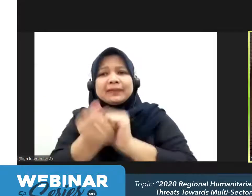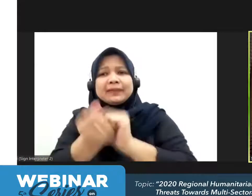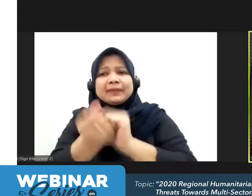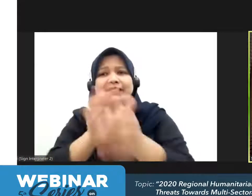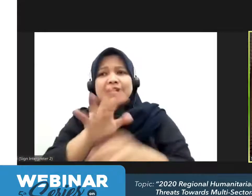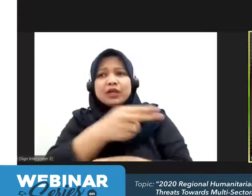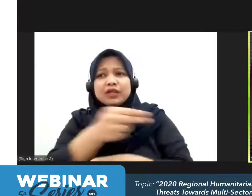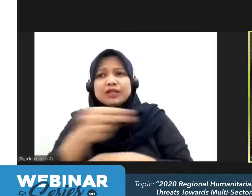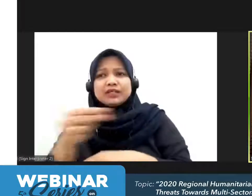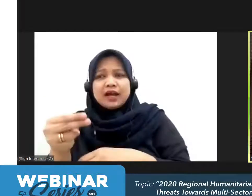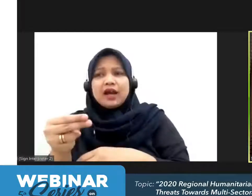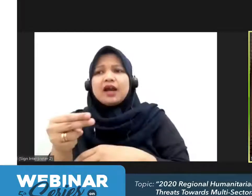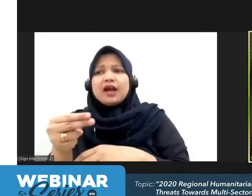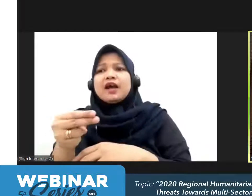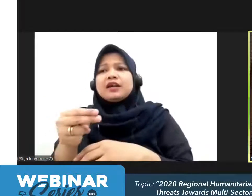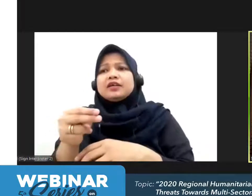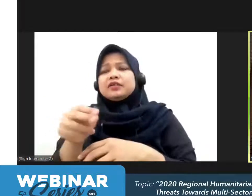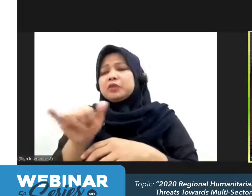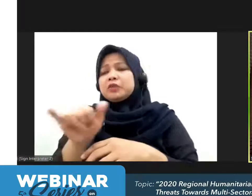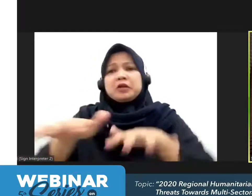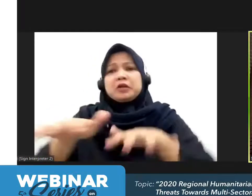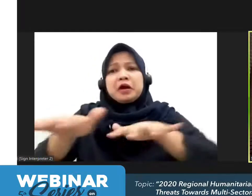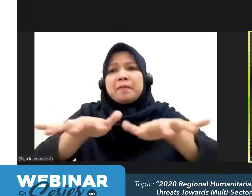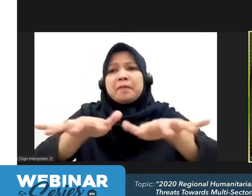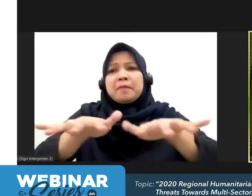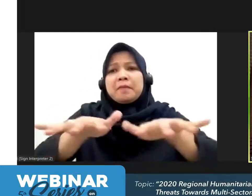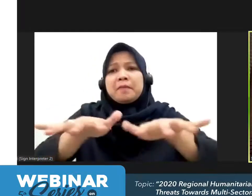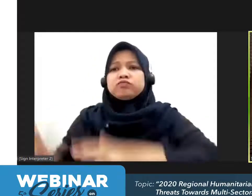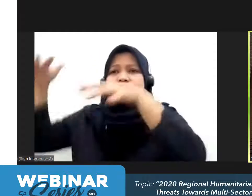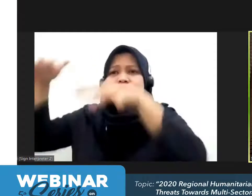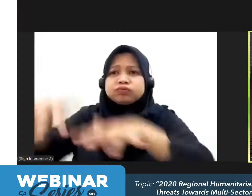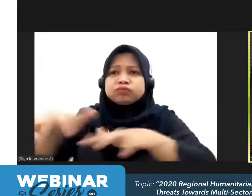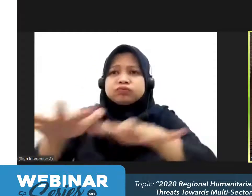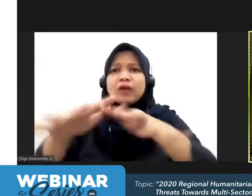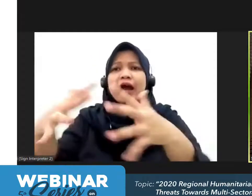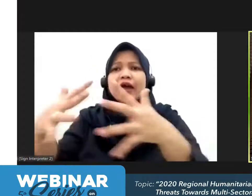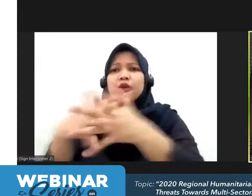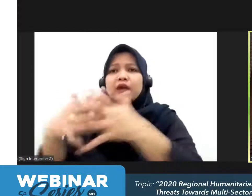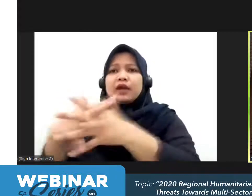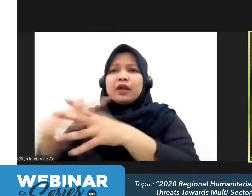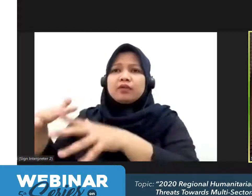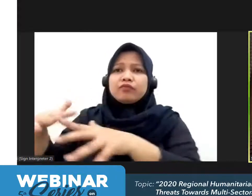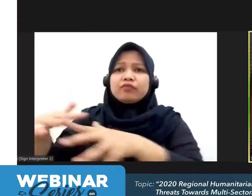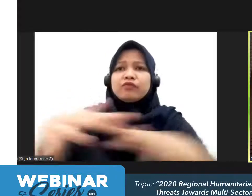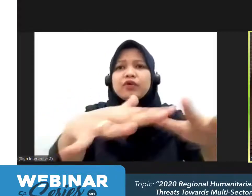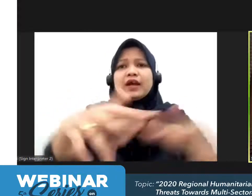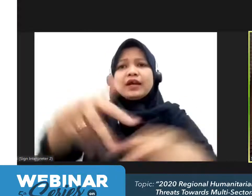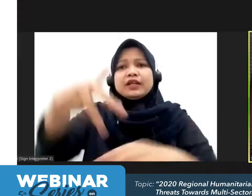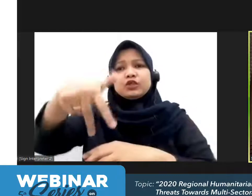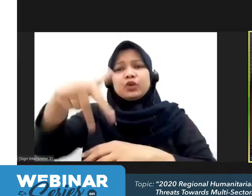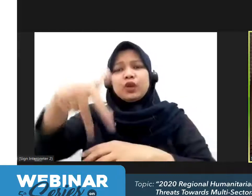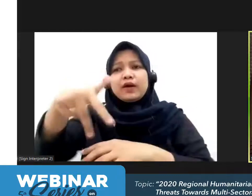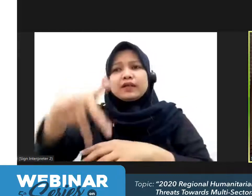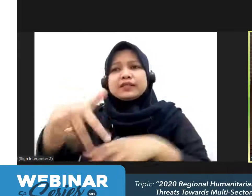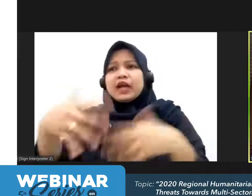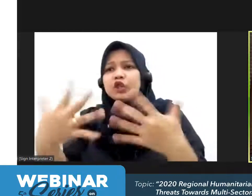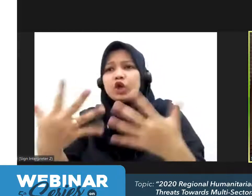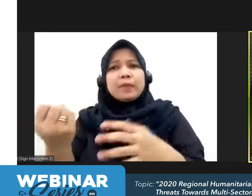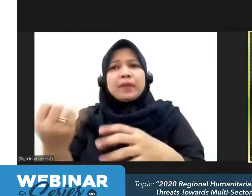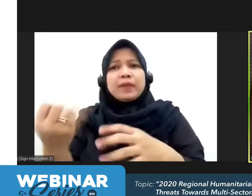floods, earthquake, tsunami, liquefaction in Central Sulawesi, also landslide in several parts of